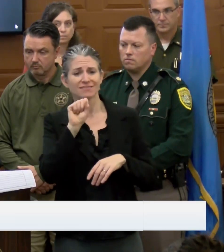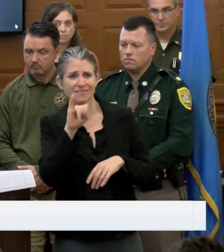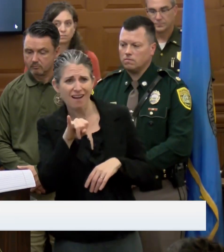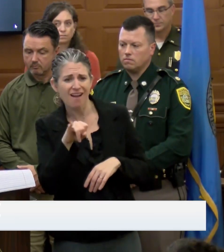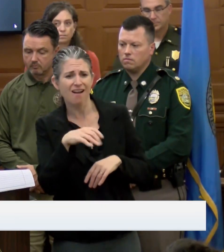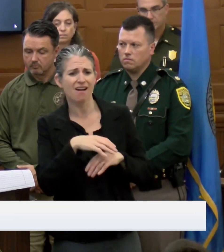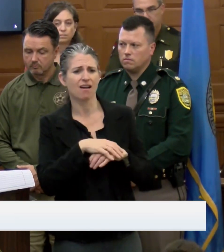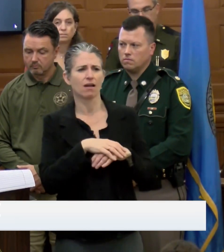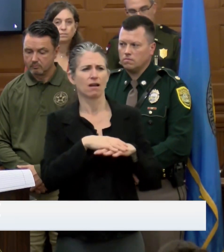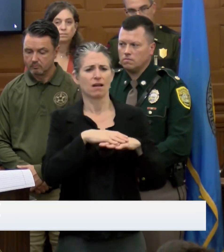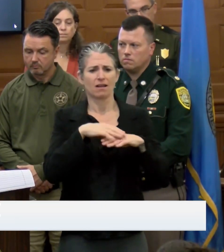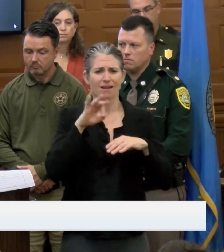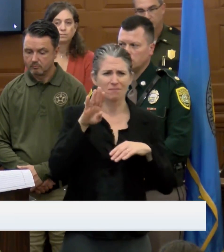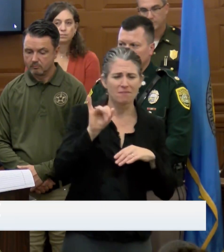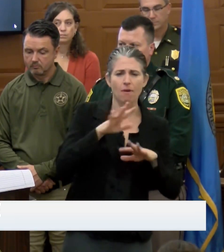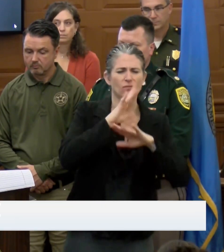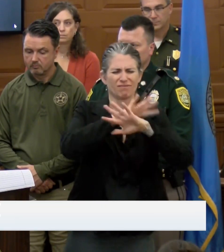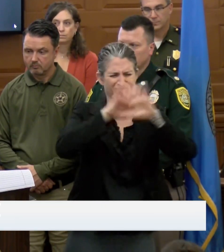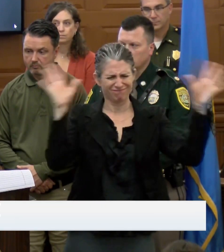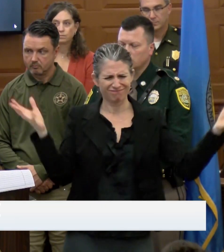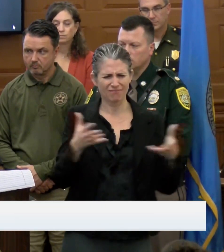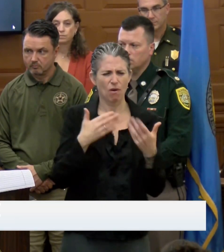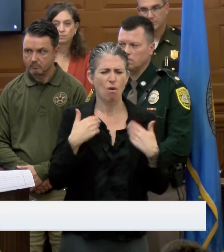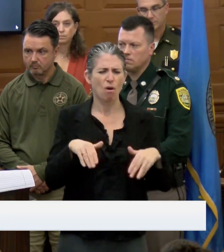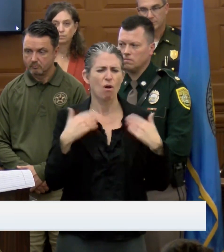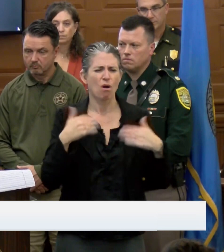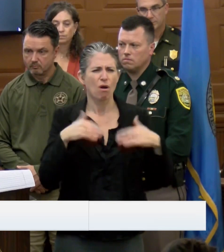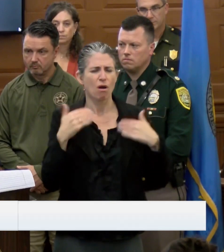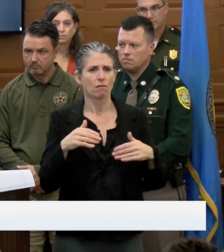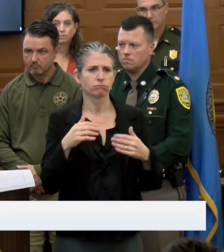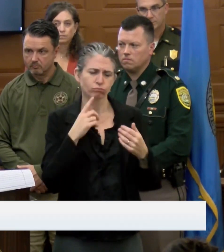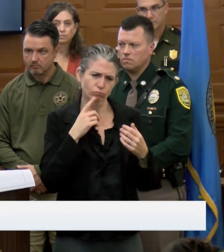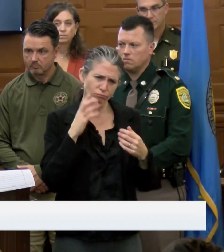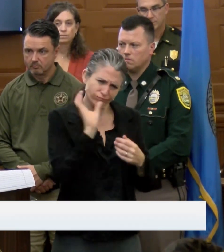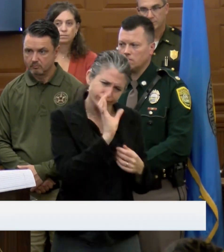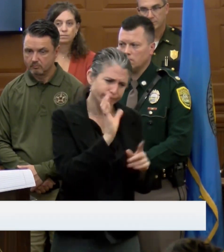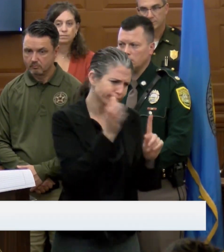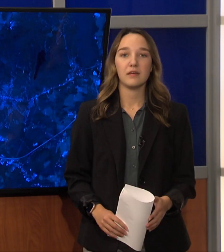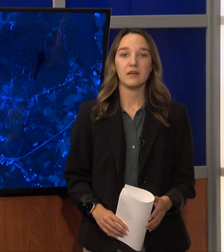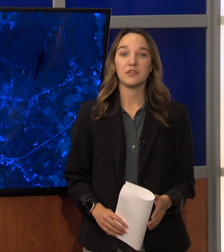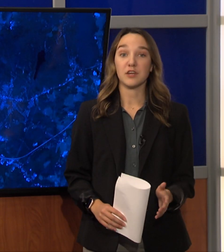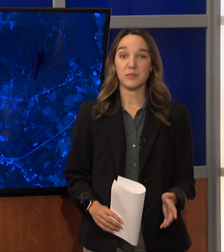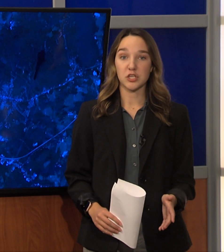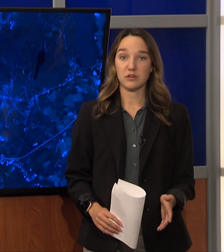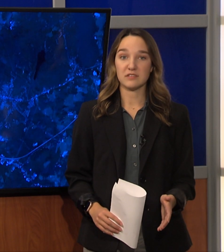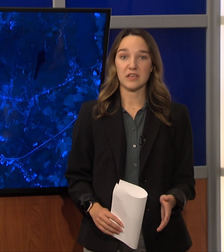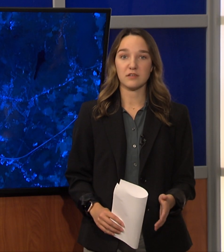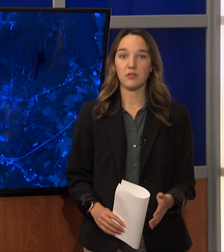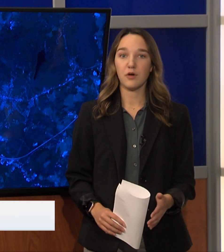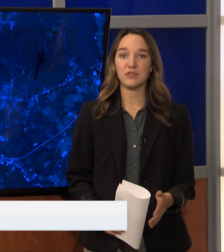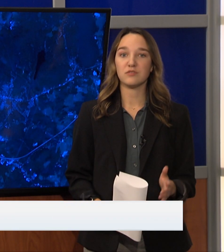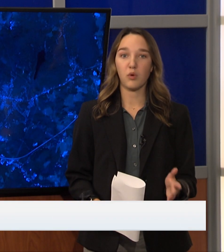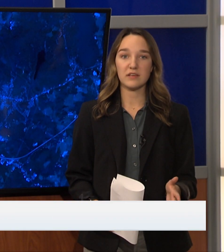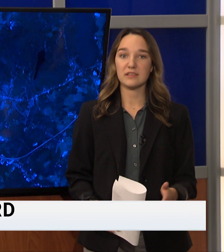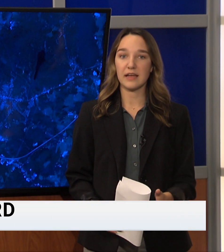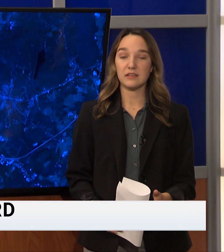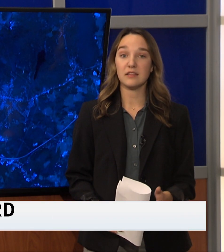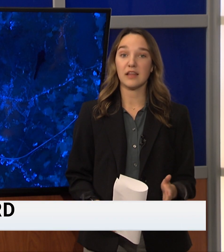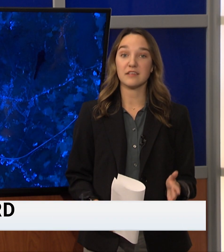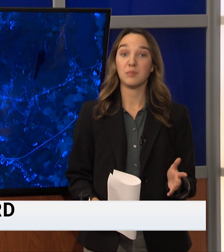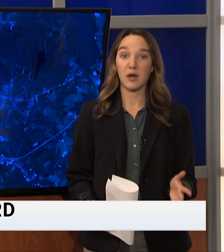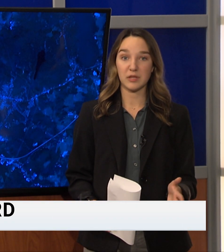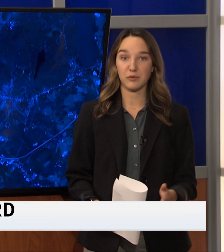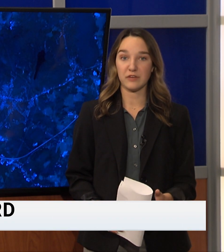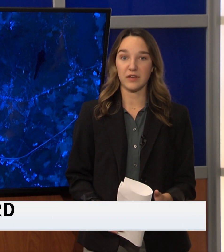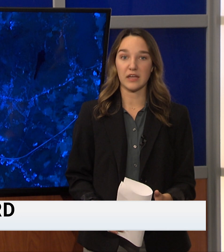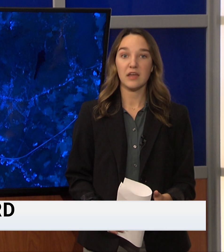had a common goal to find him. It took two days, but we found him, and everybody could sleep good last night. The commissioner says although this was likely